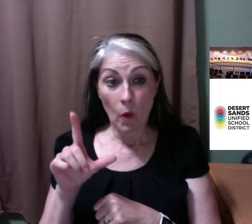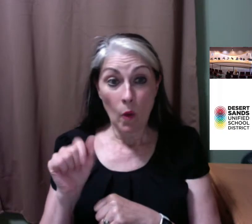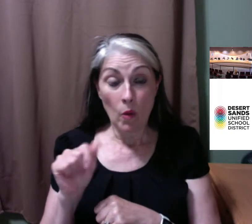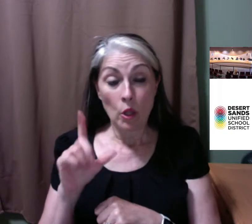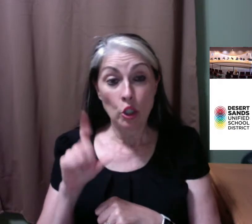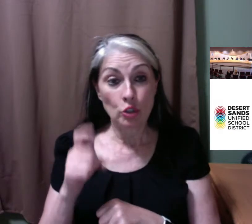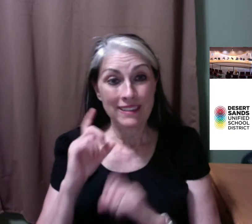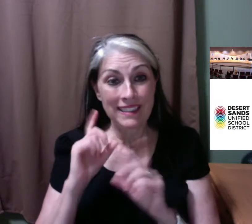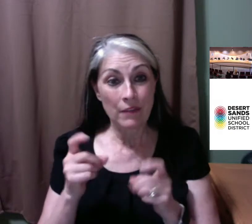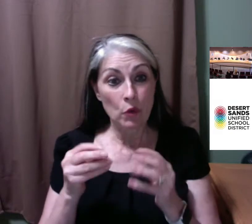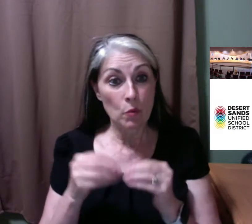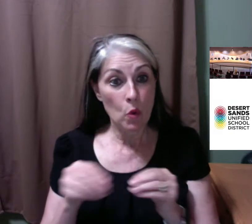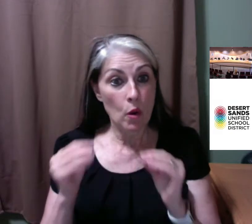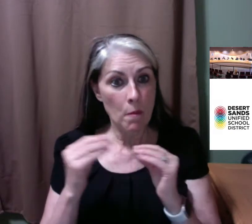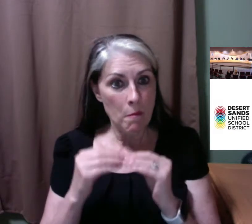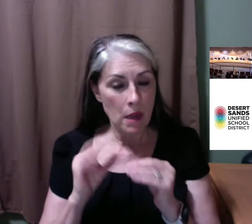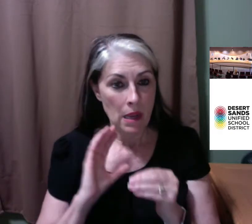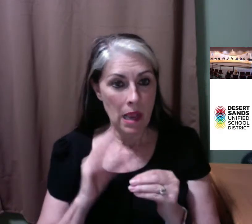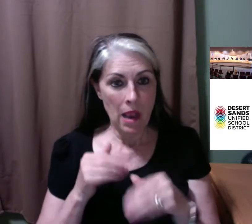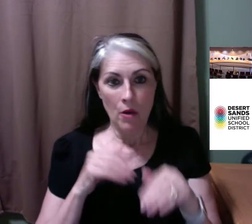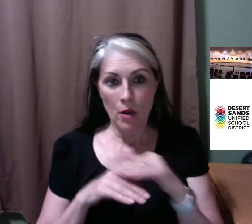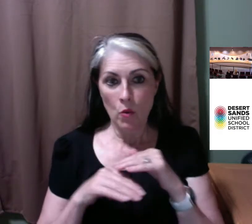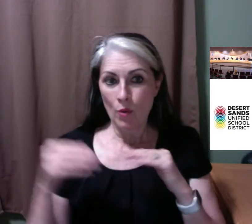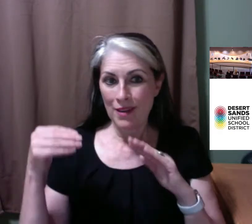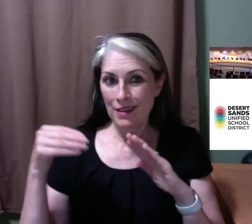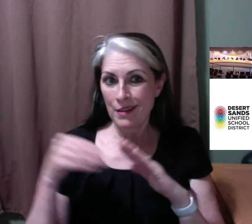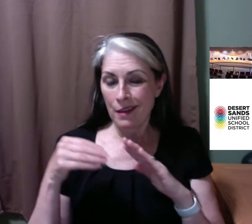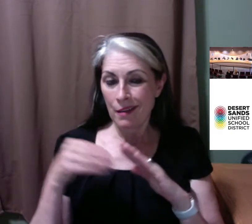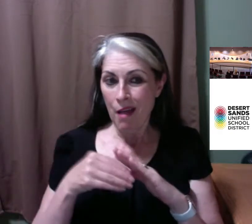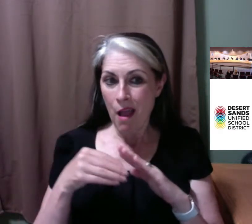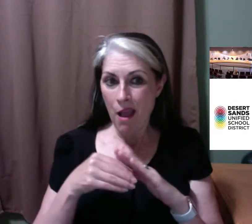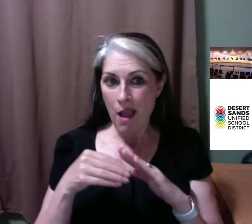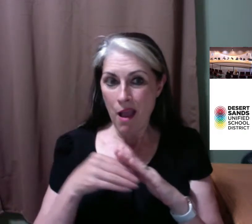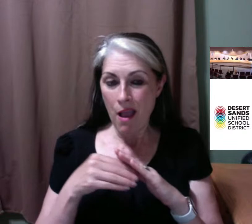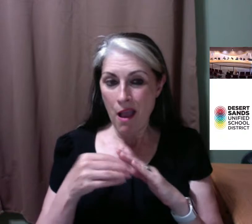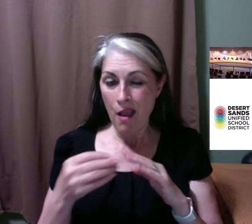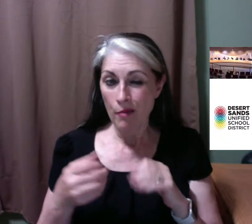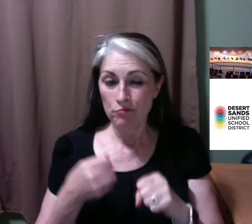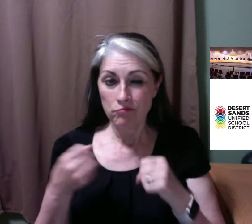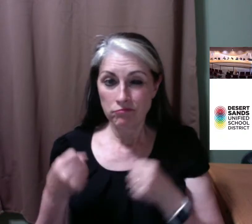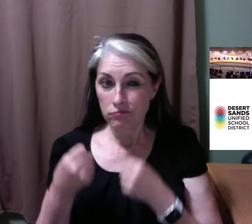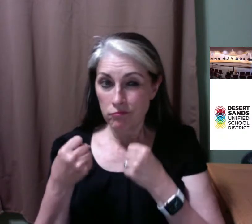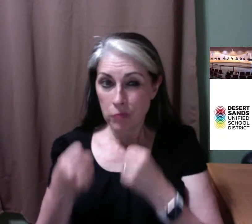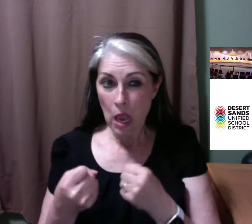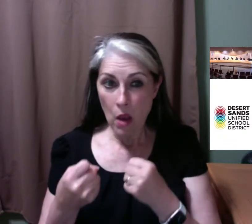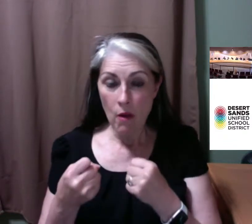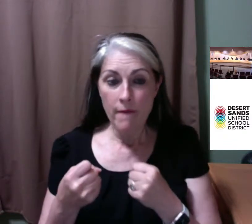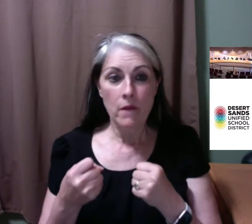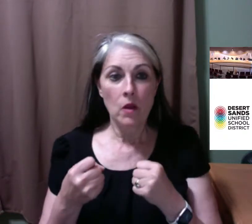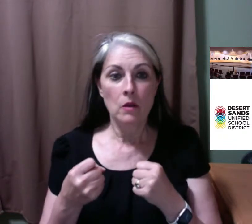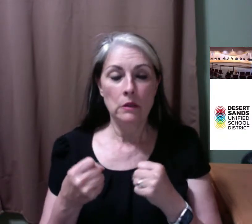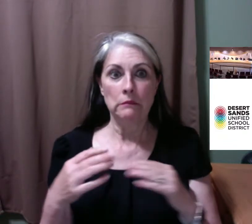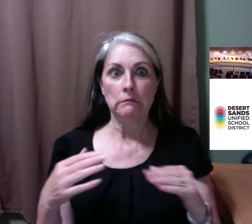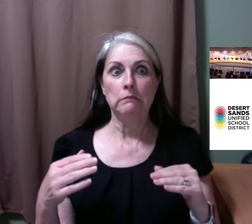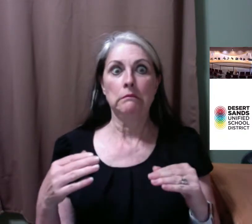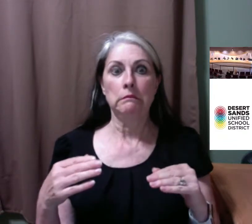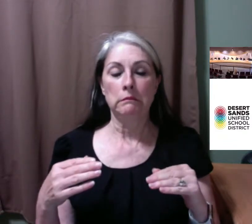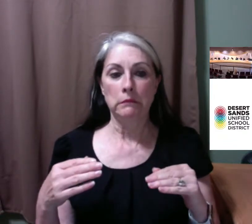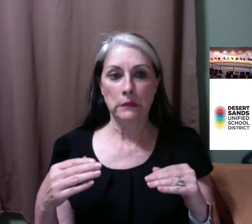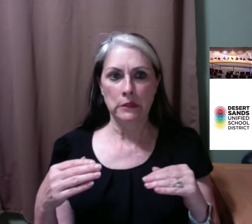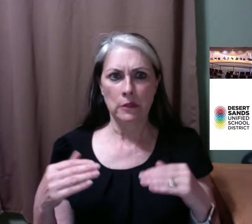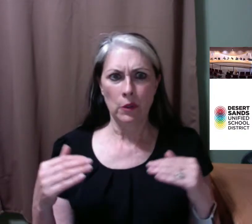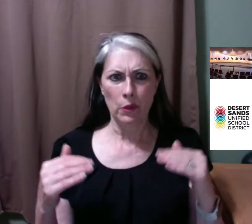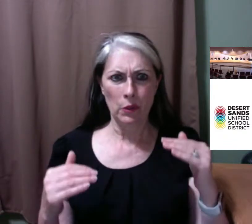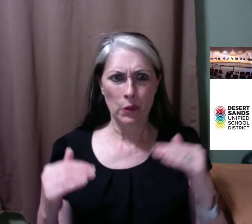to give you more money. Our enrollment decline is so powerful that it's negating the COLA and it's